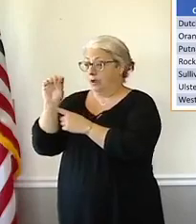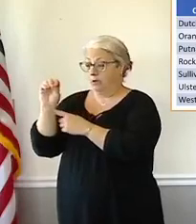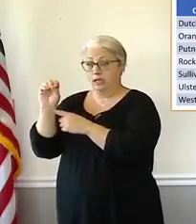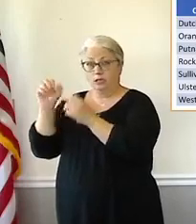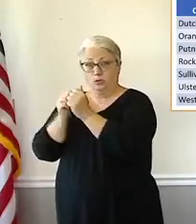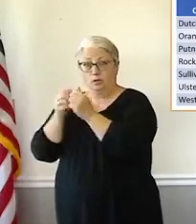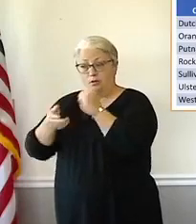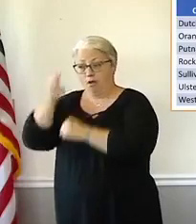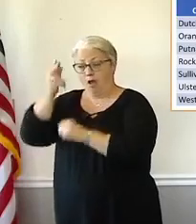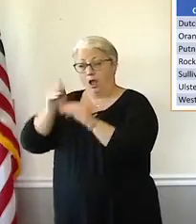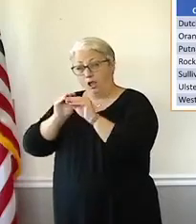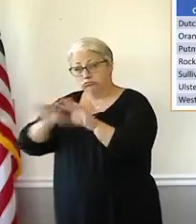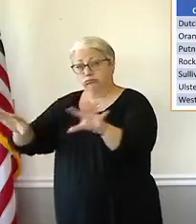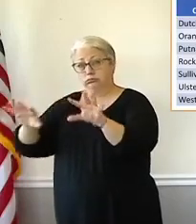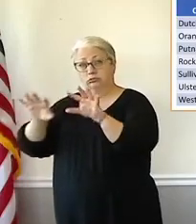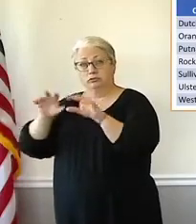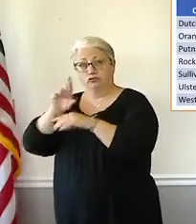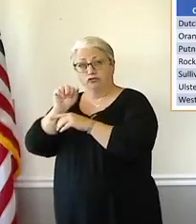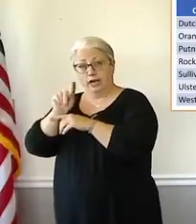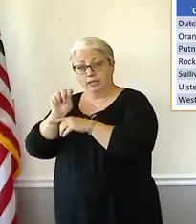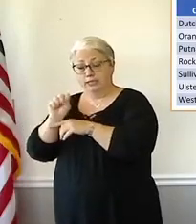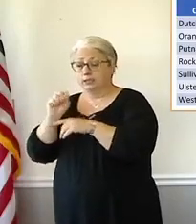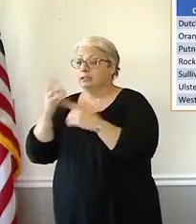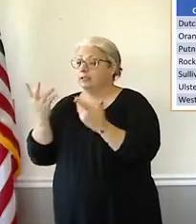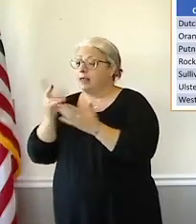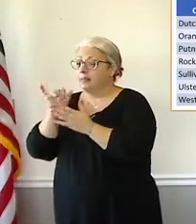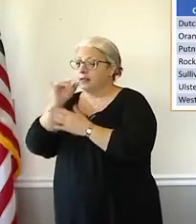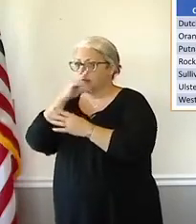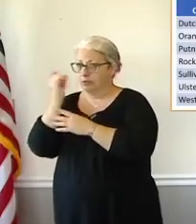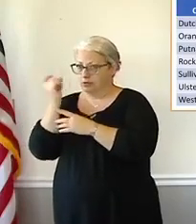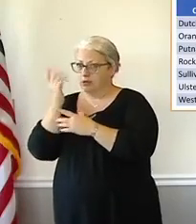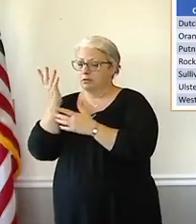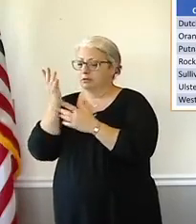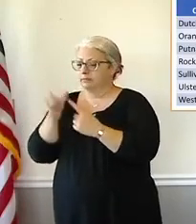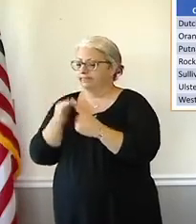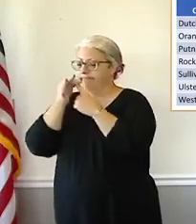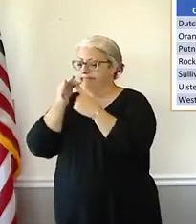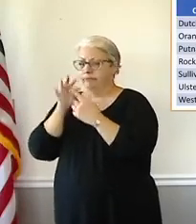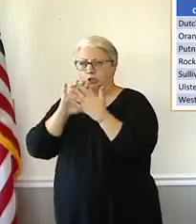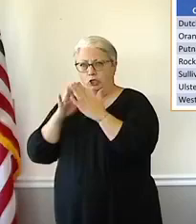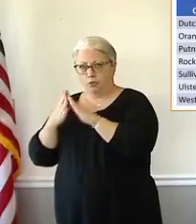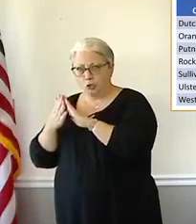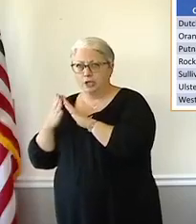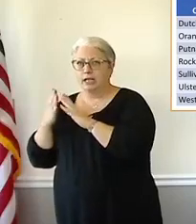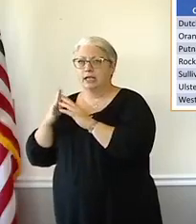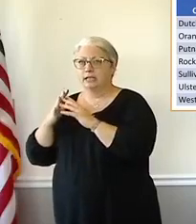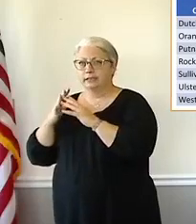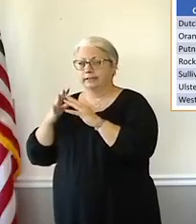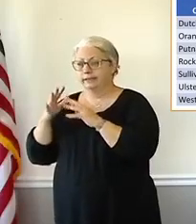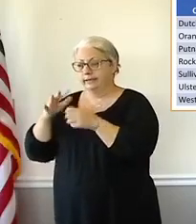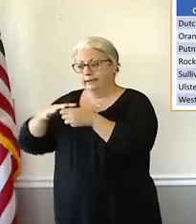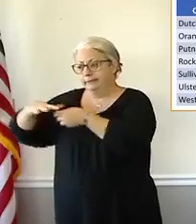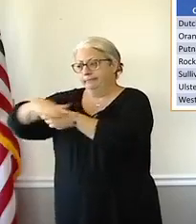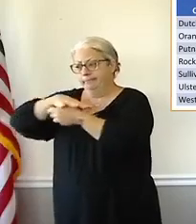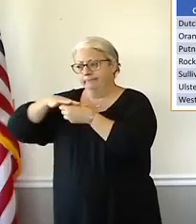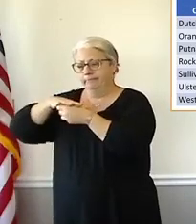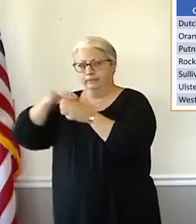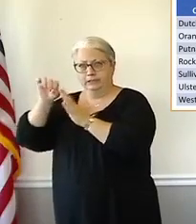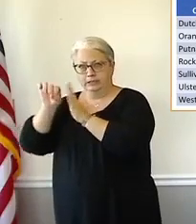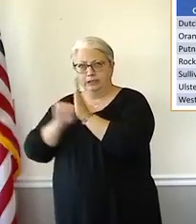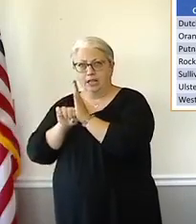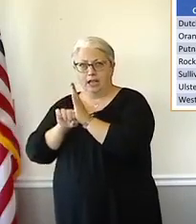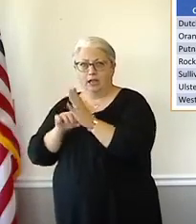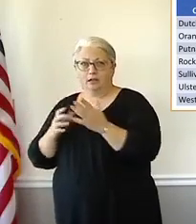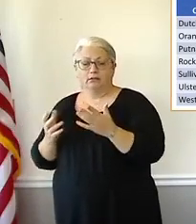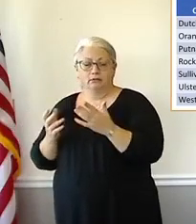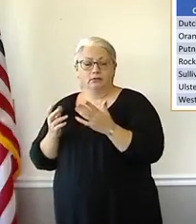rates, that is because in certain communities, in throughout the state, and in